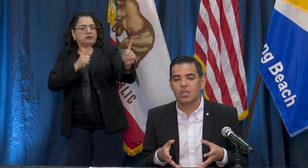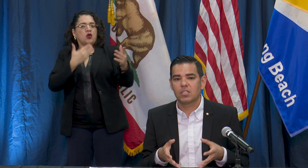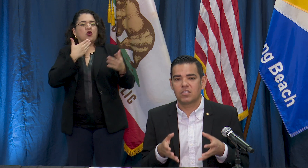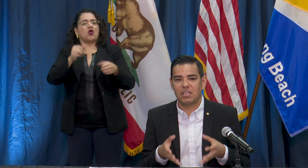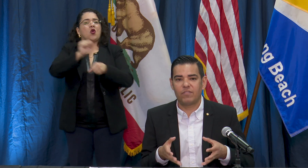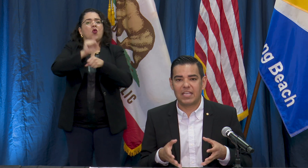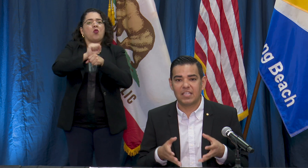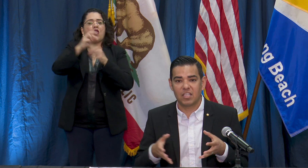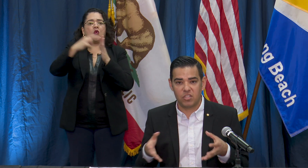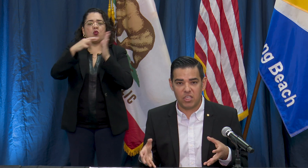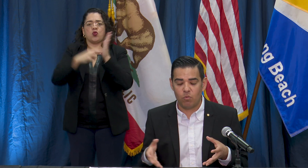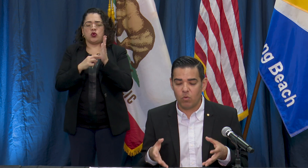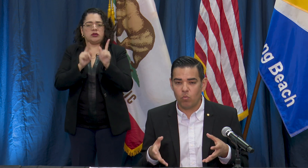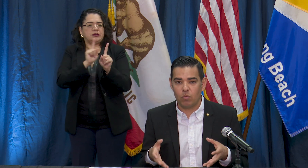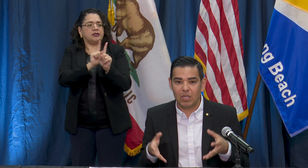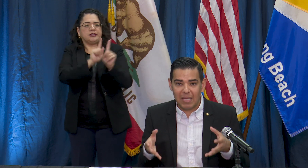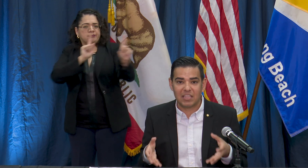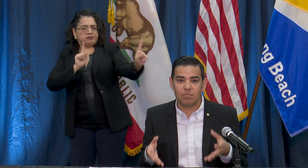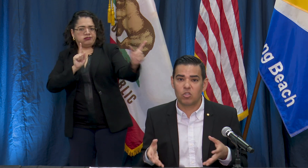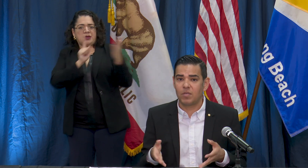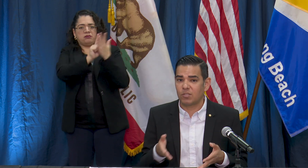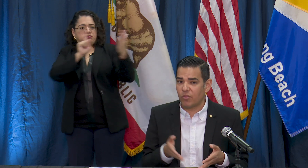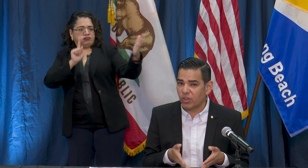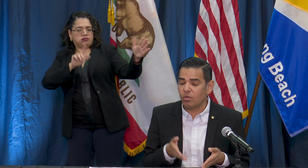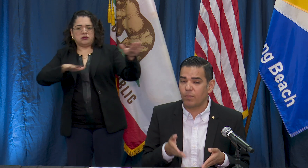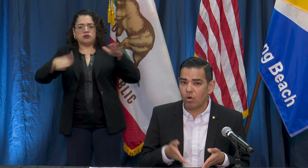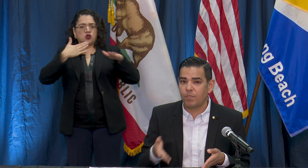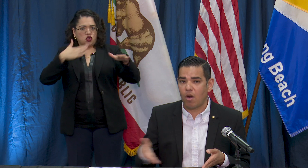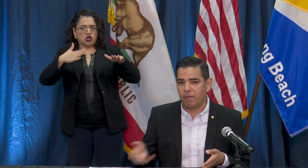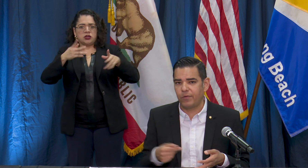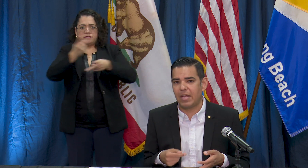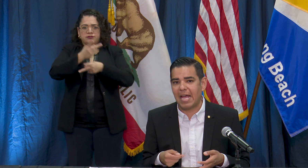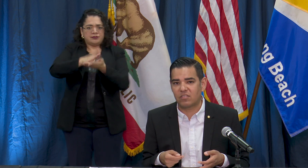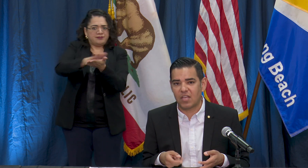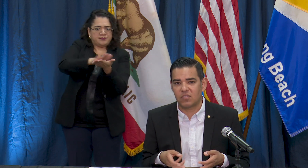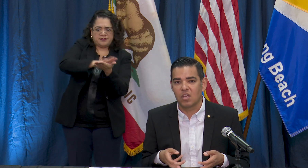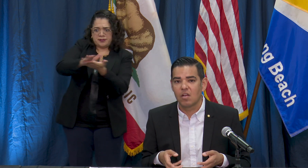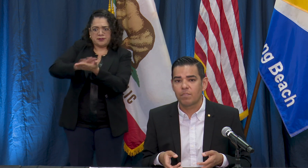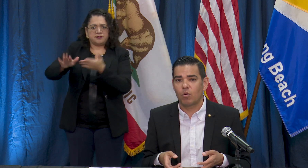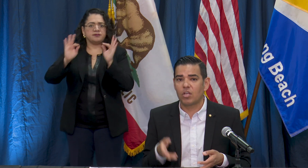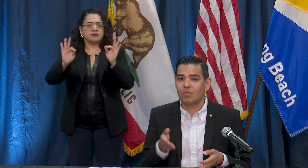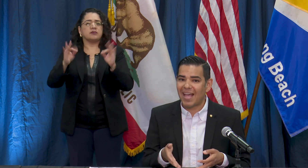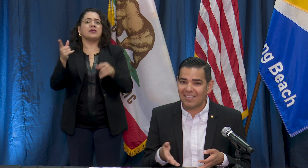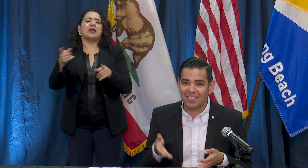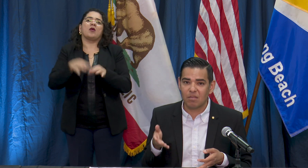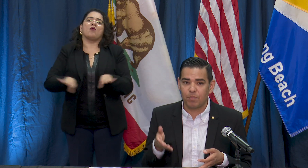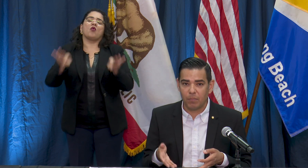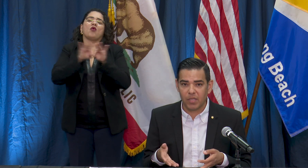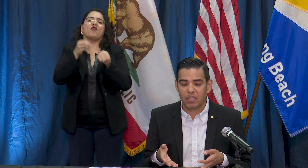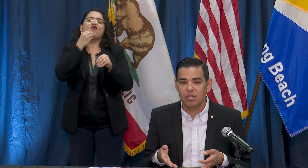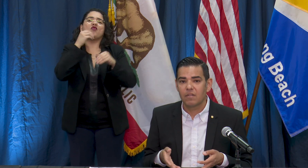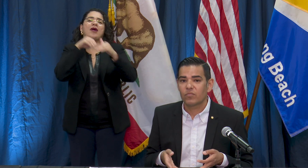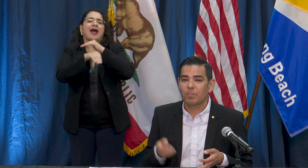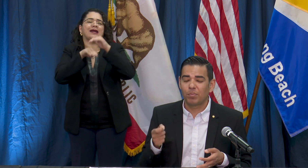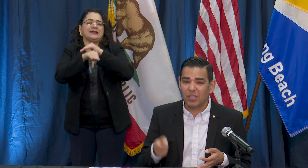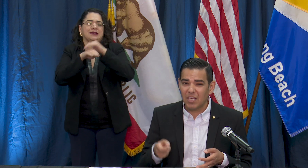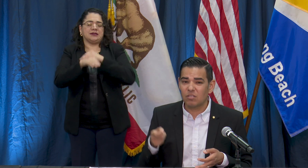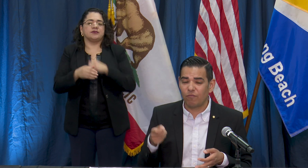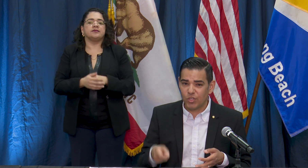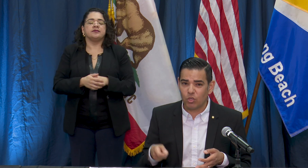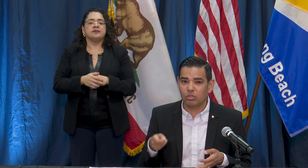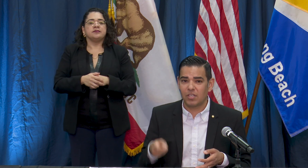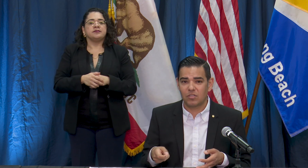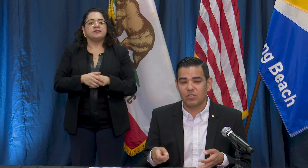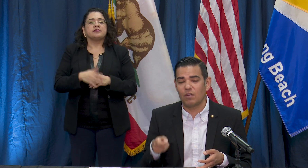them to see if they can continue. We'd like them to because we think they're an important part of food access. But we're also asking the public to